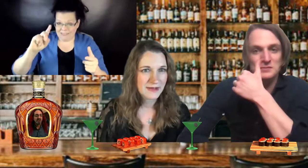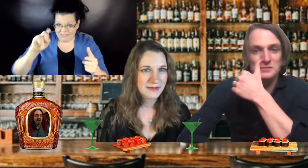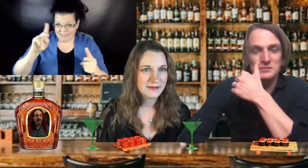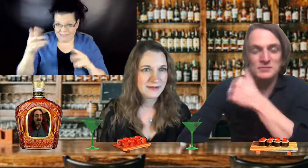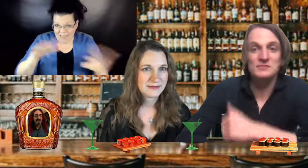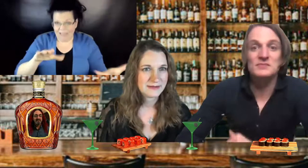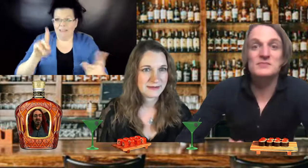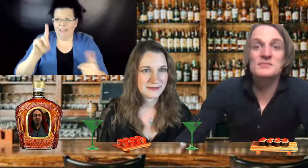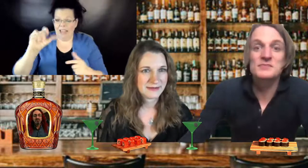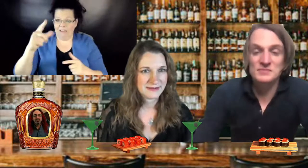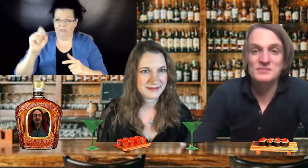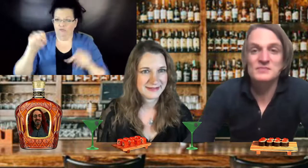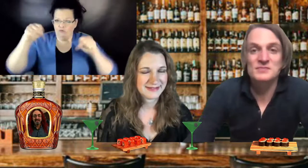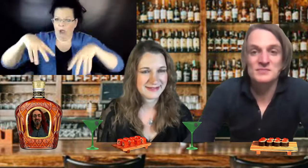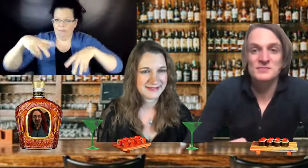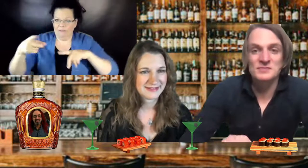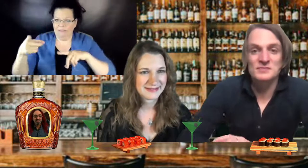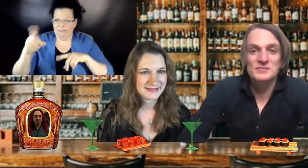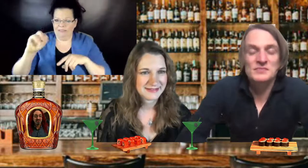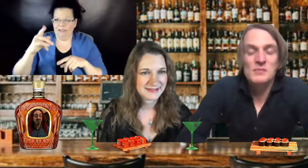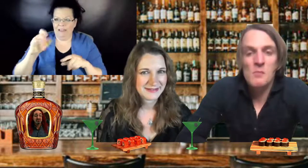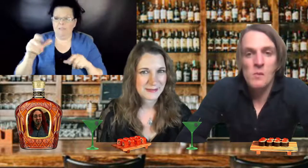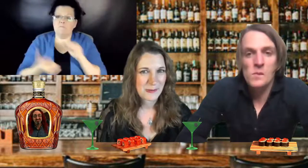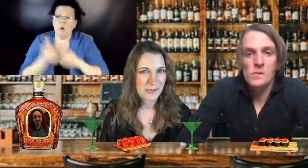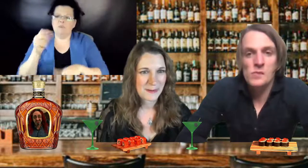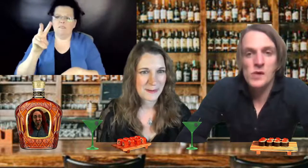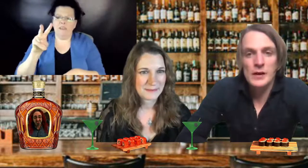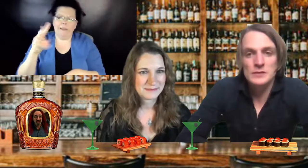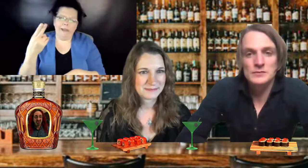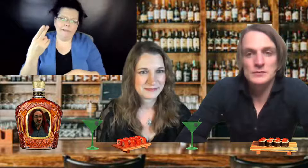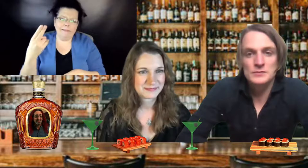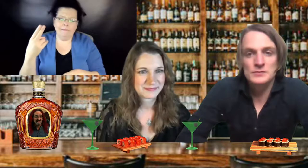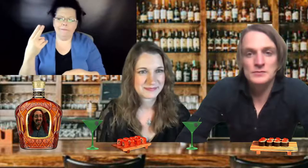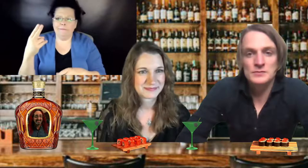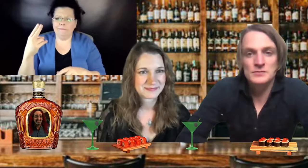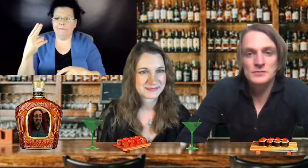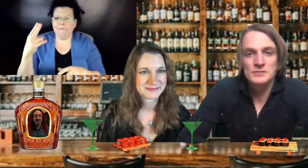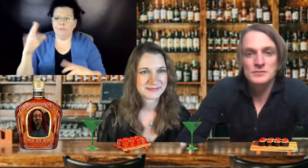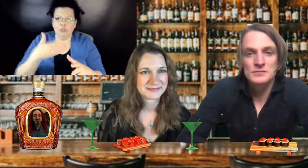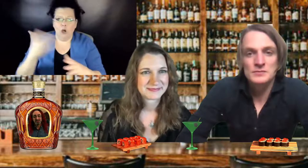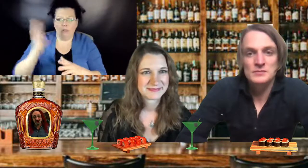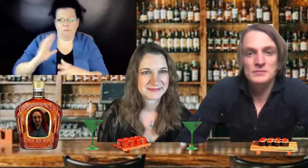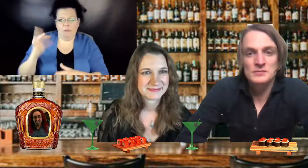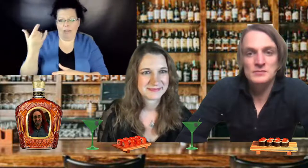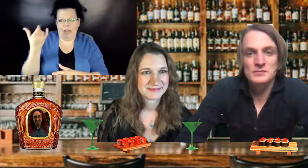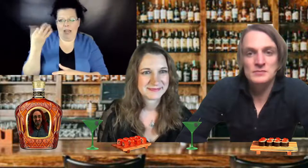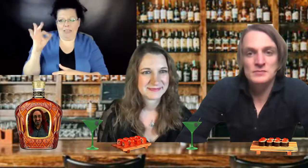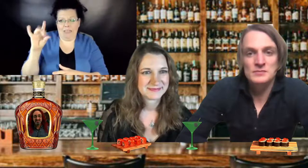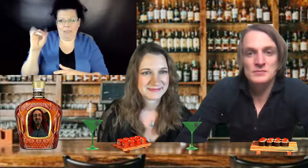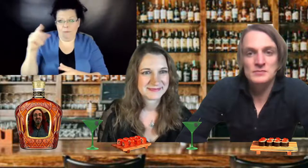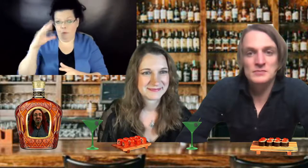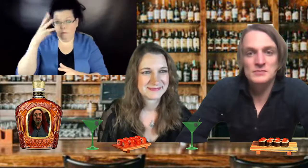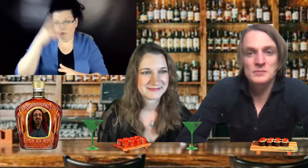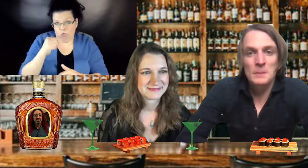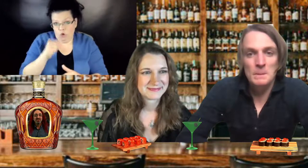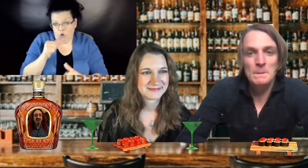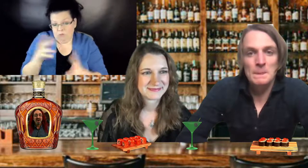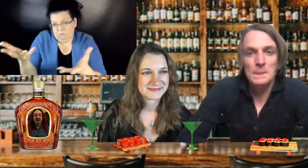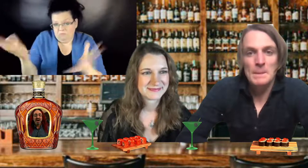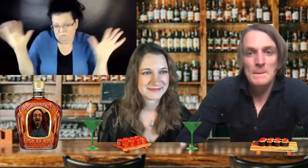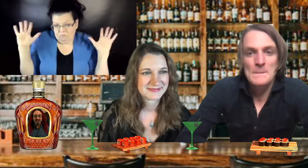like. And like most Van Halen songs or most songs from the 80s, it's about pretty girls.